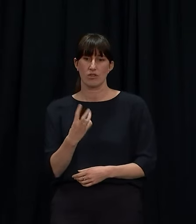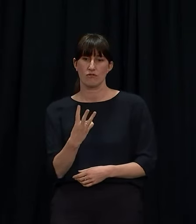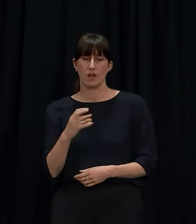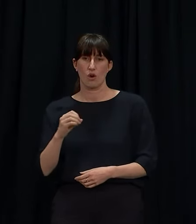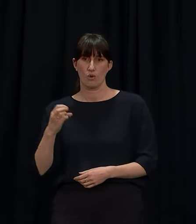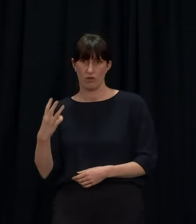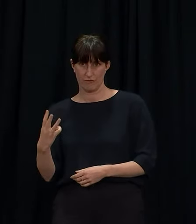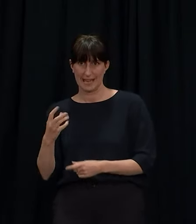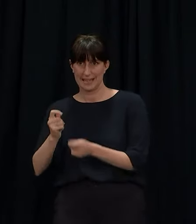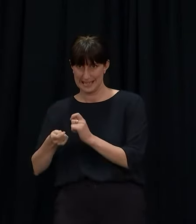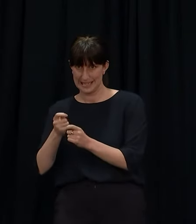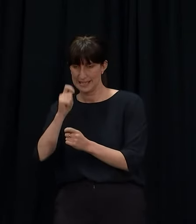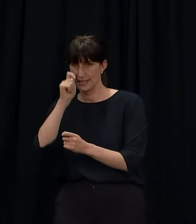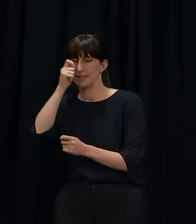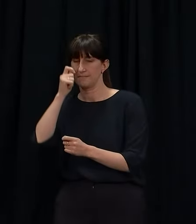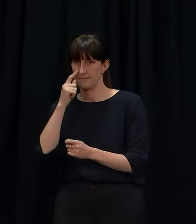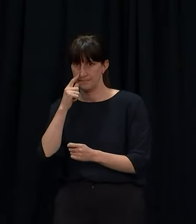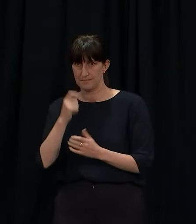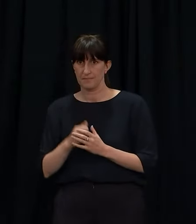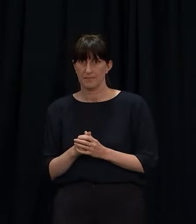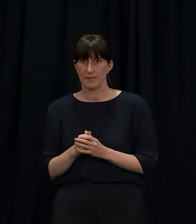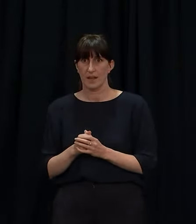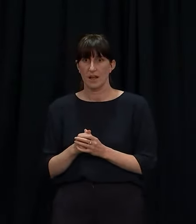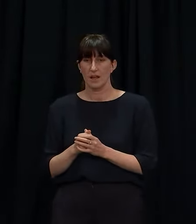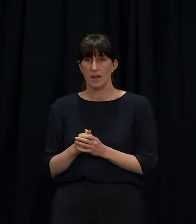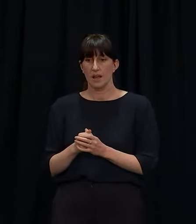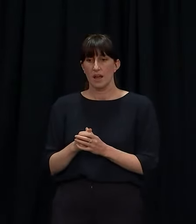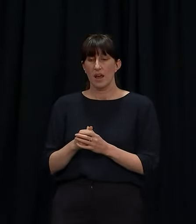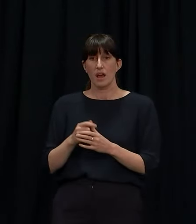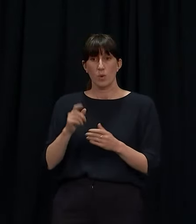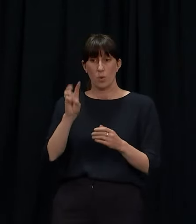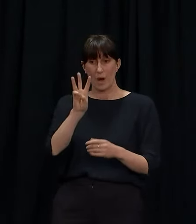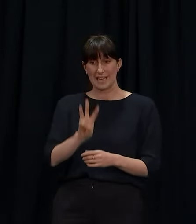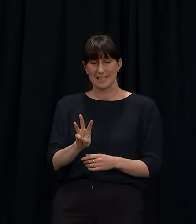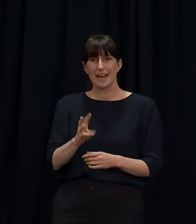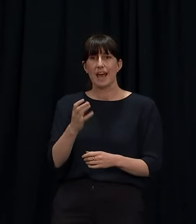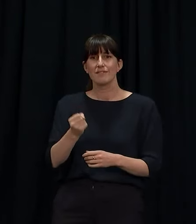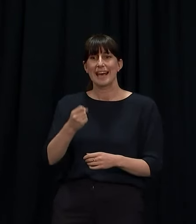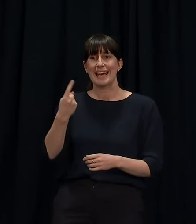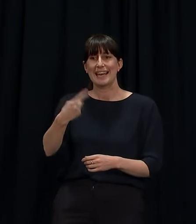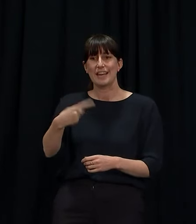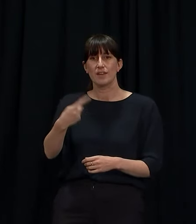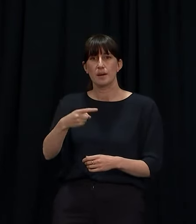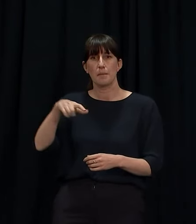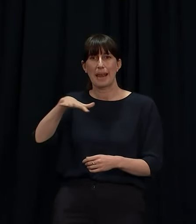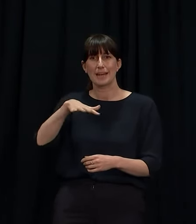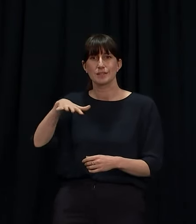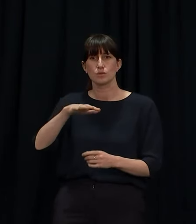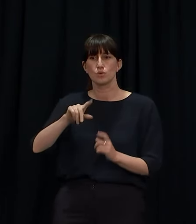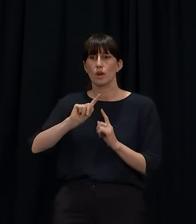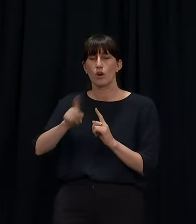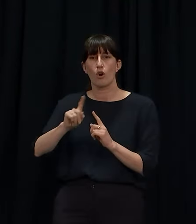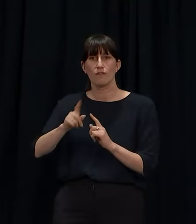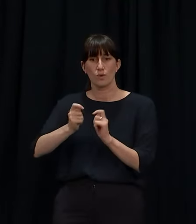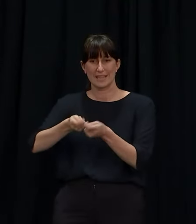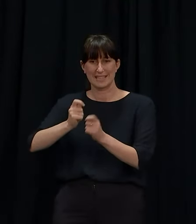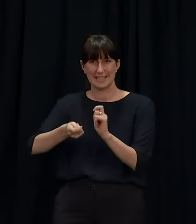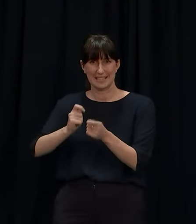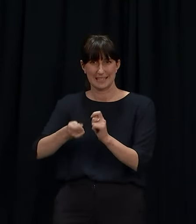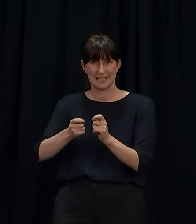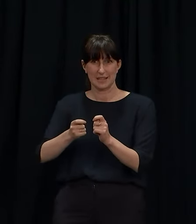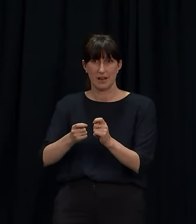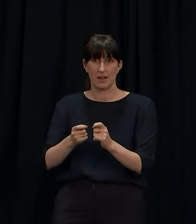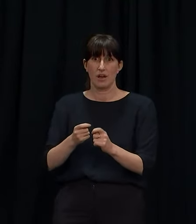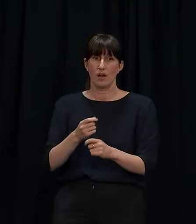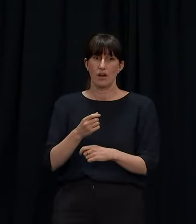3,303. In Wellington, there are 11 community testing centres operating today, including around 32 GPs